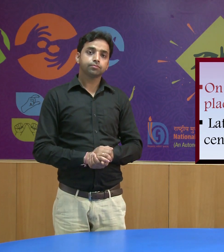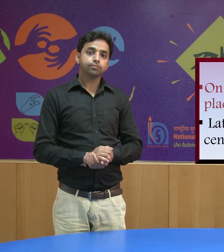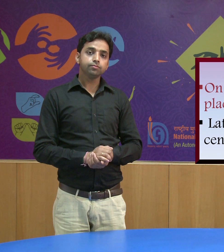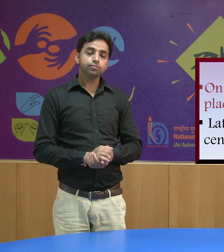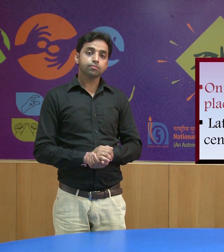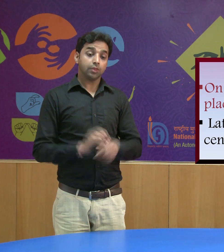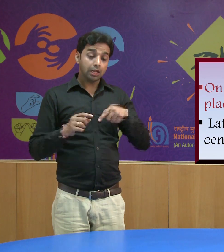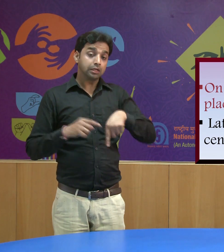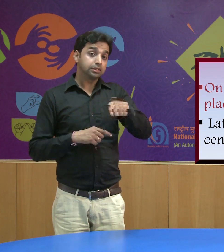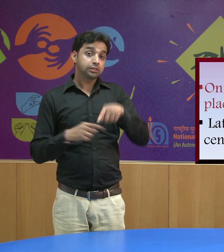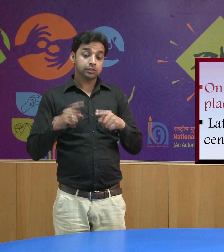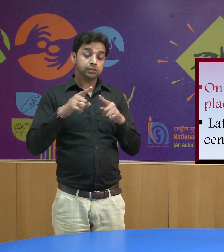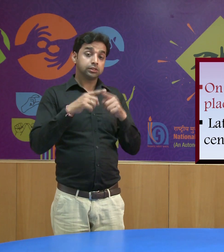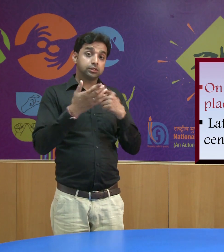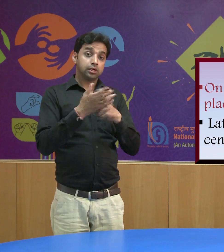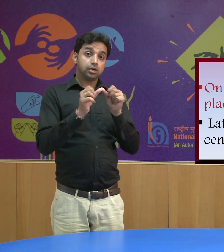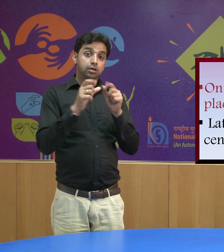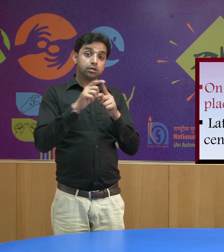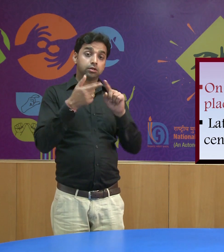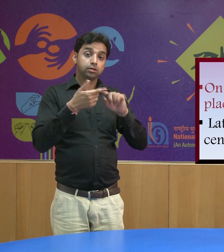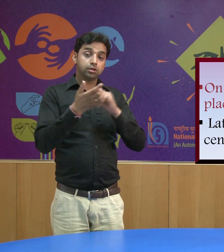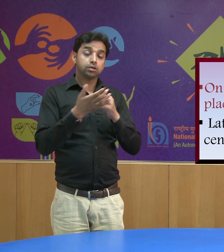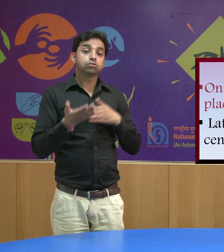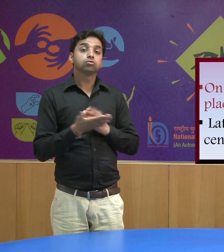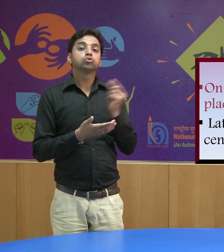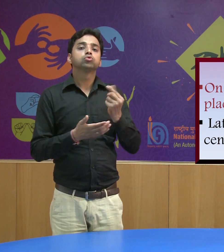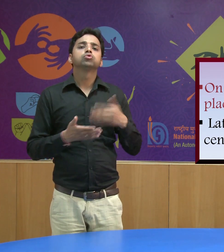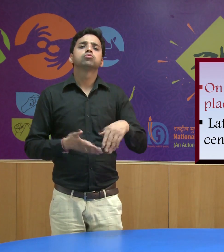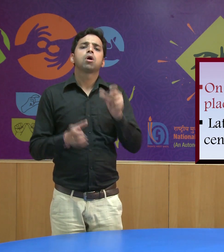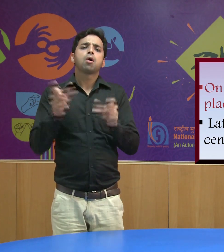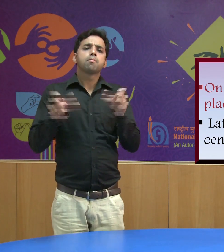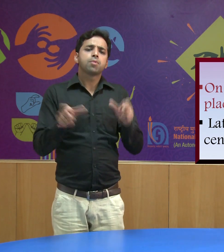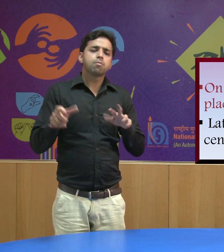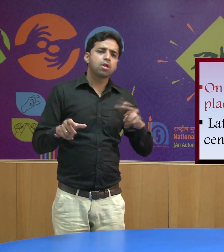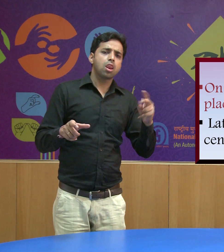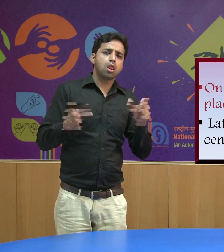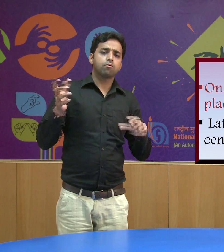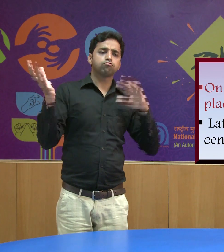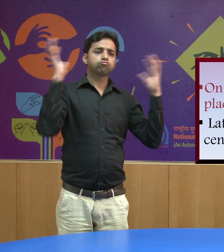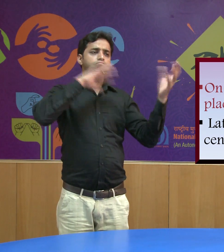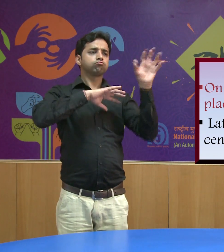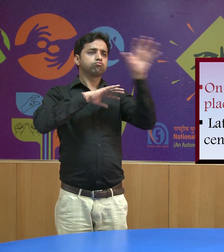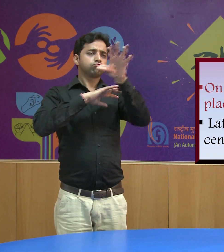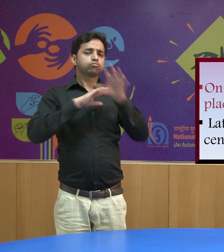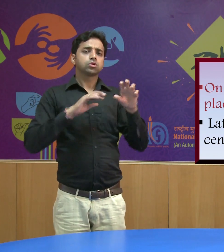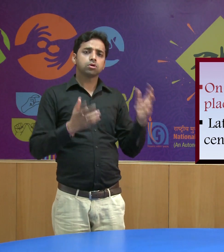This trade route was used by people of different countries and cultures.